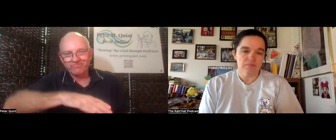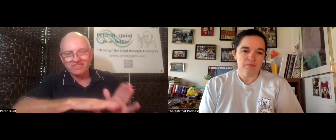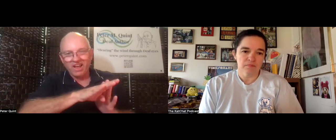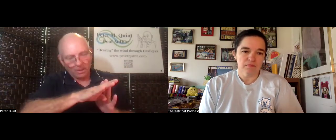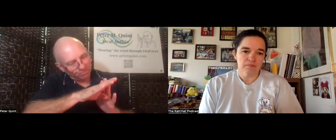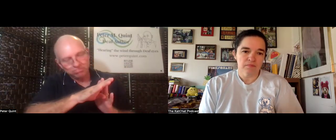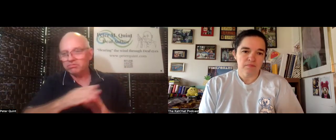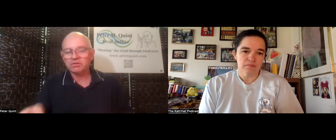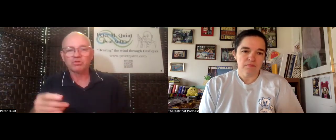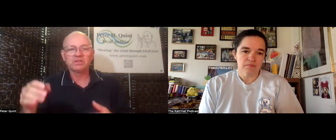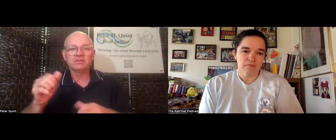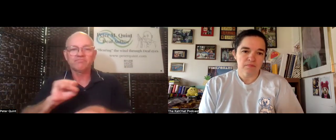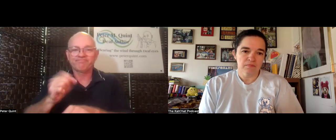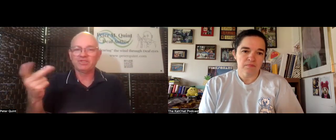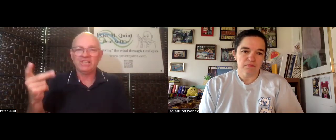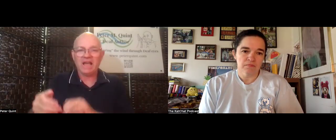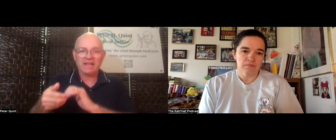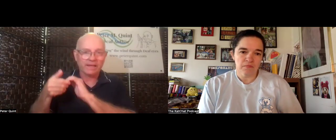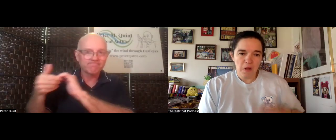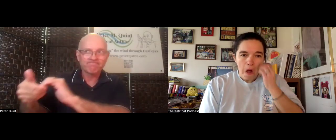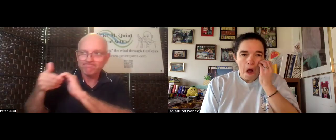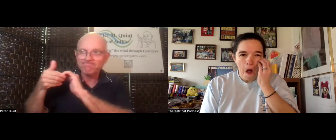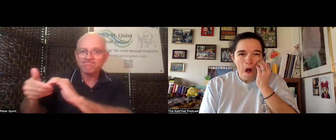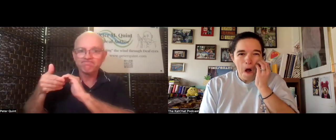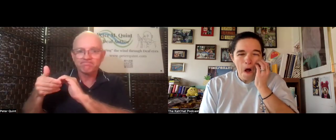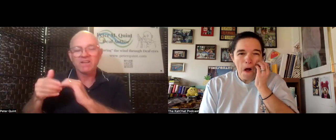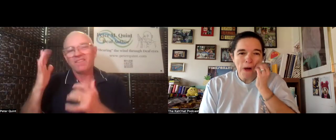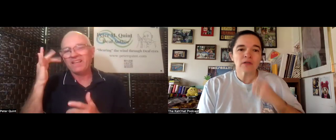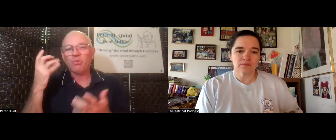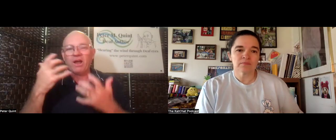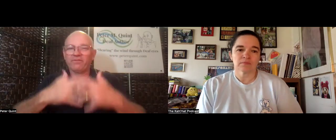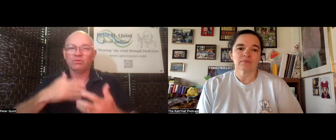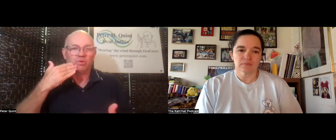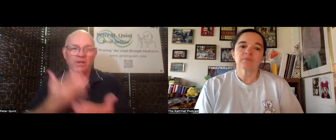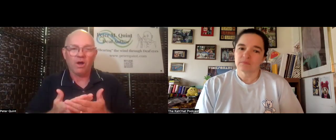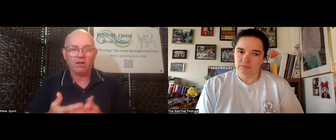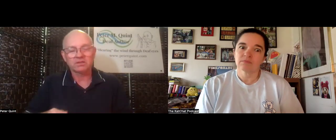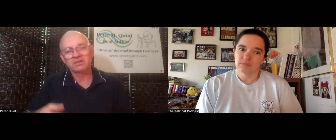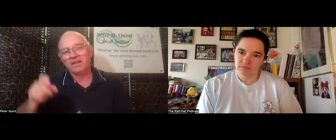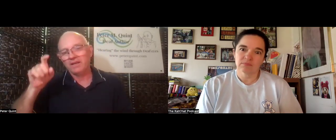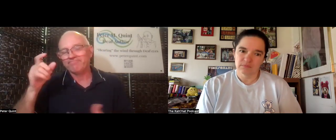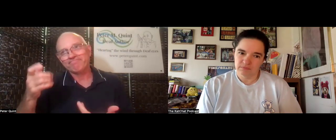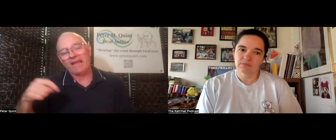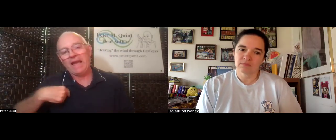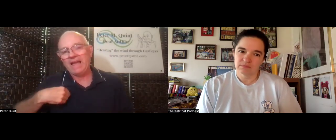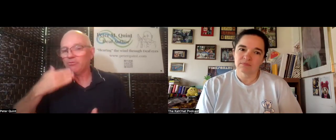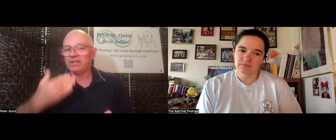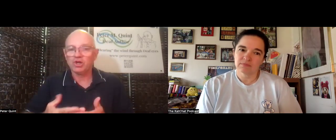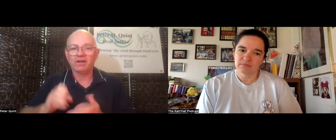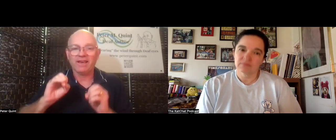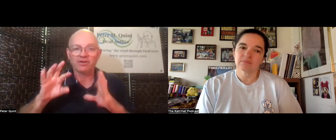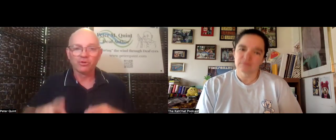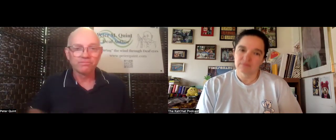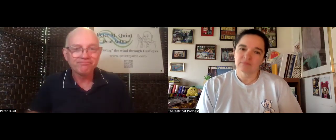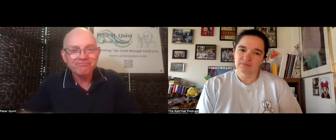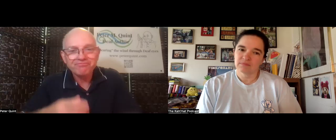character developed. She and I, like, that's why it flows really well, because I had a really